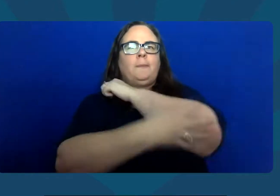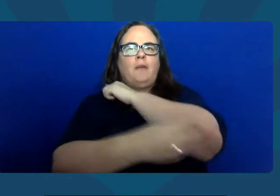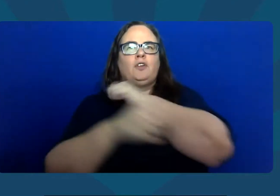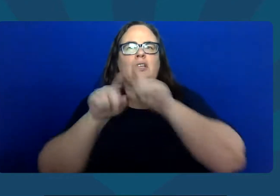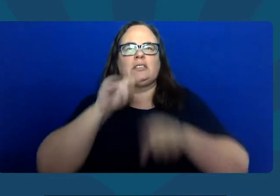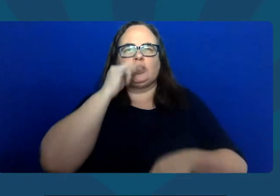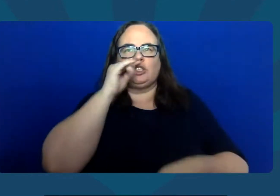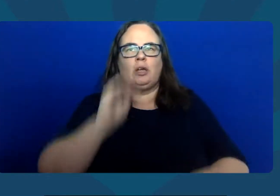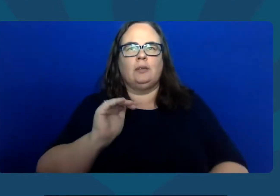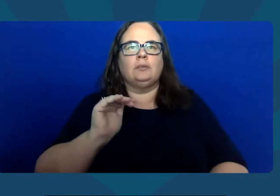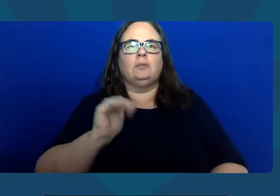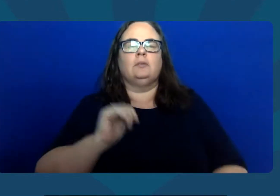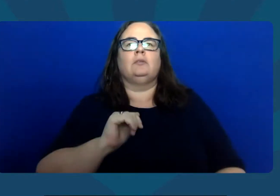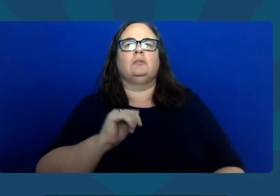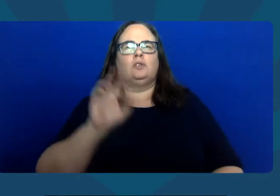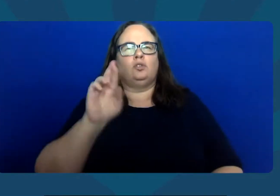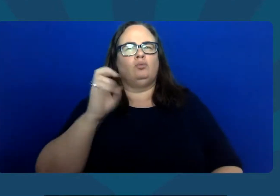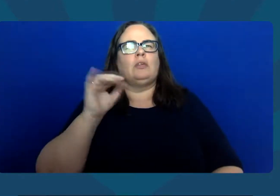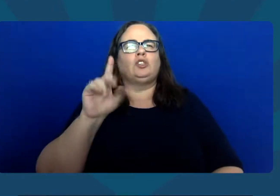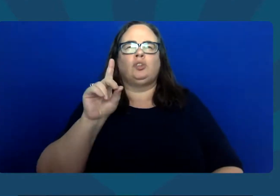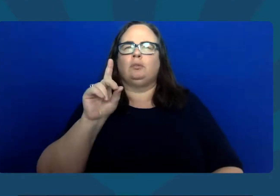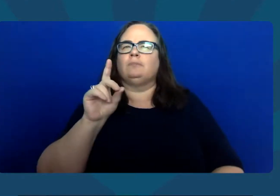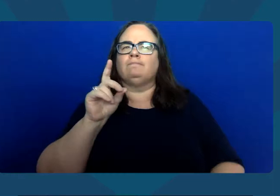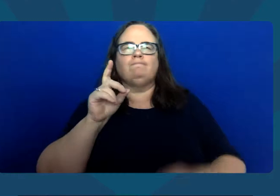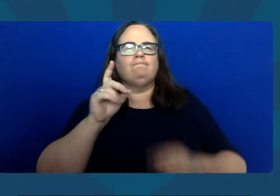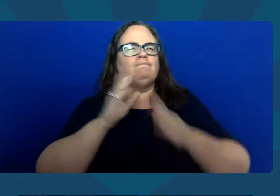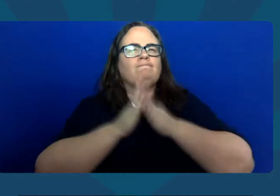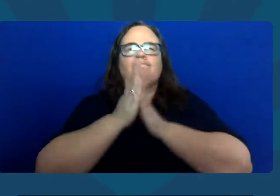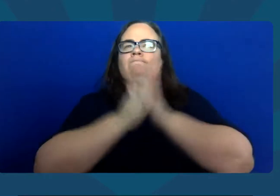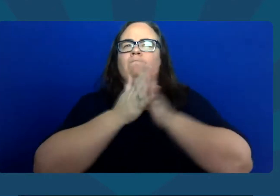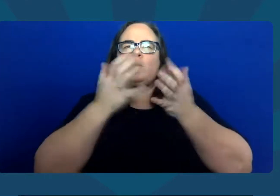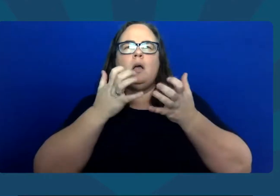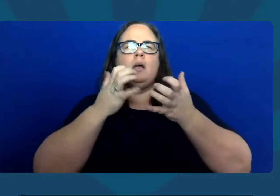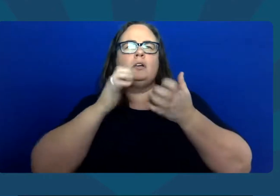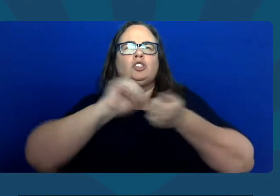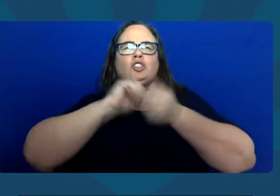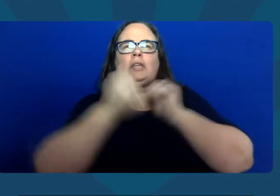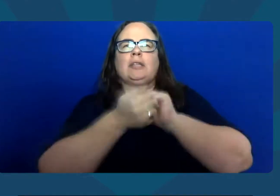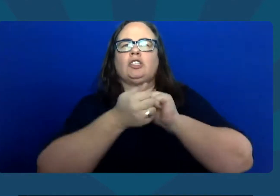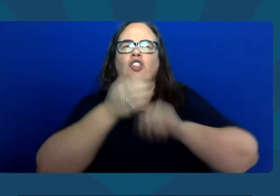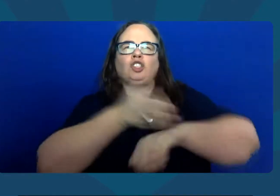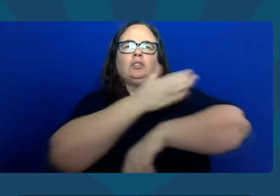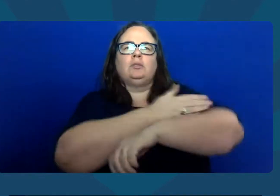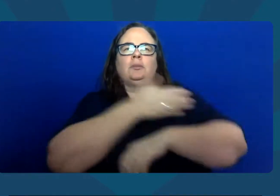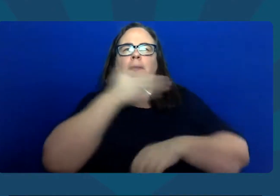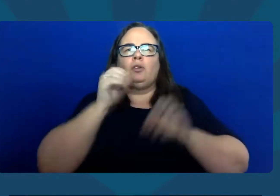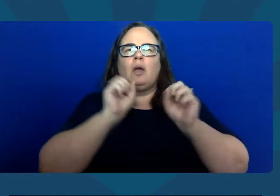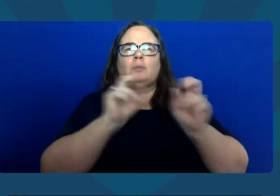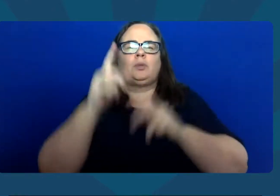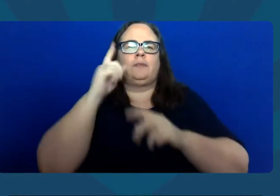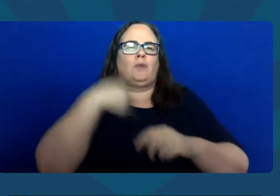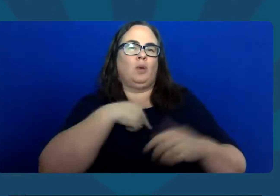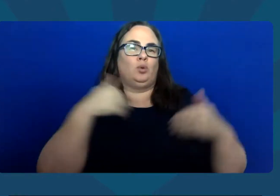Growing up in poverty as a child, Reginald was inspired to make a change to provide